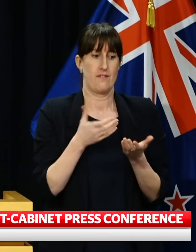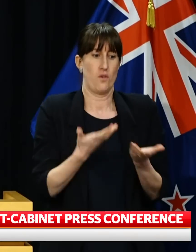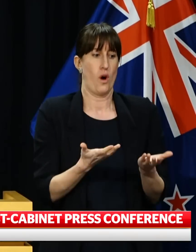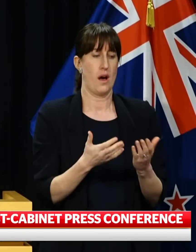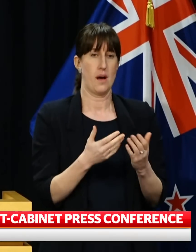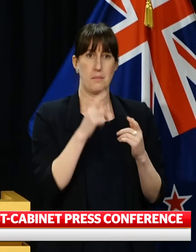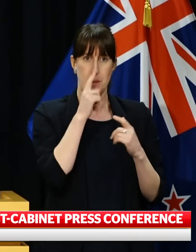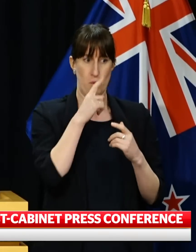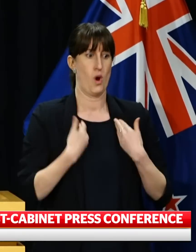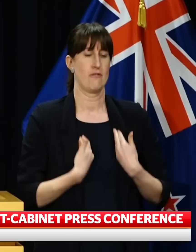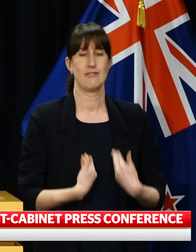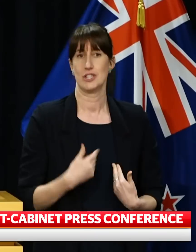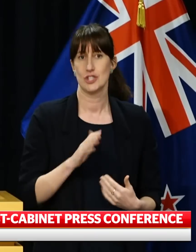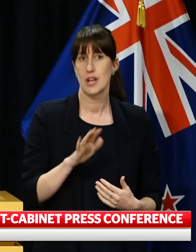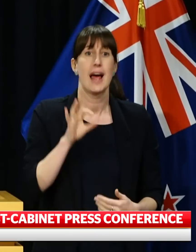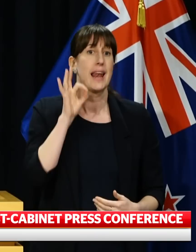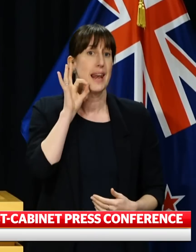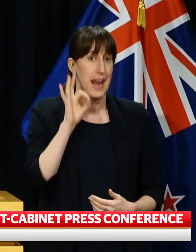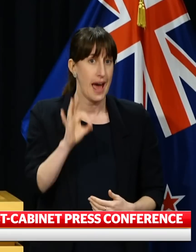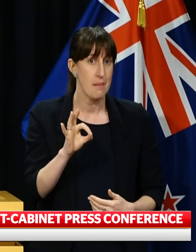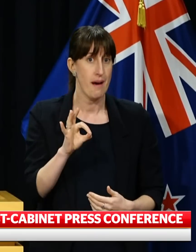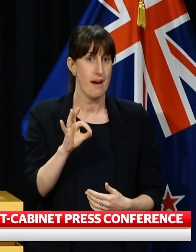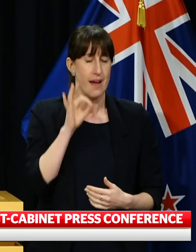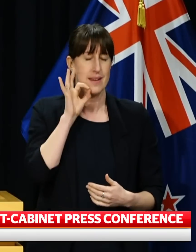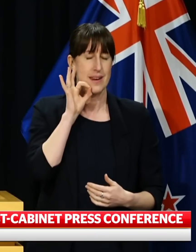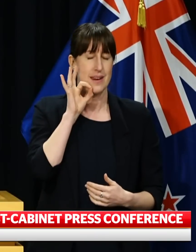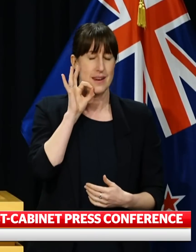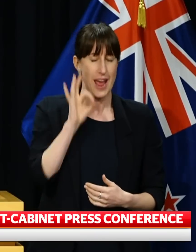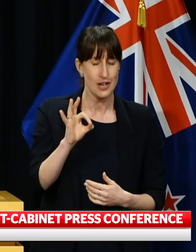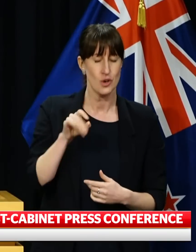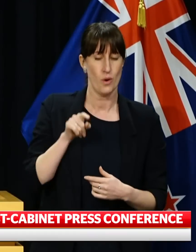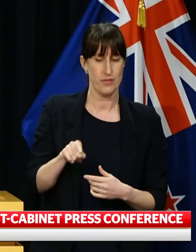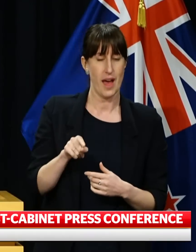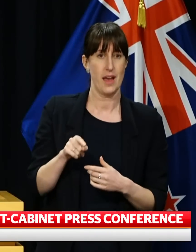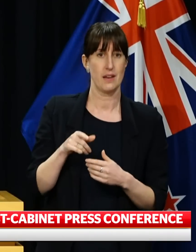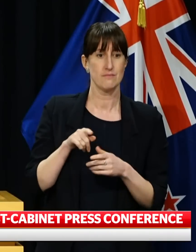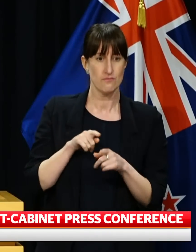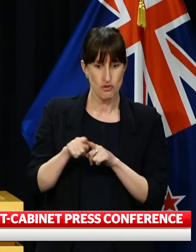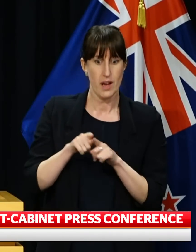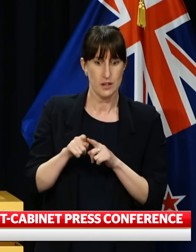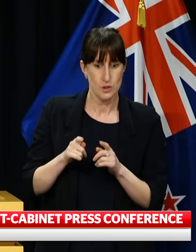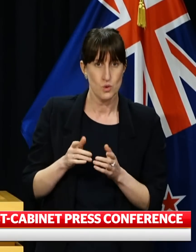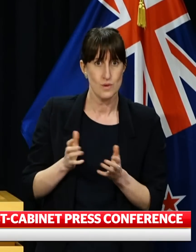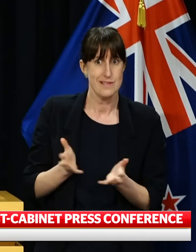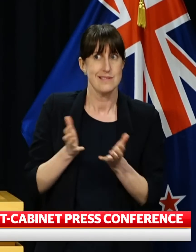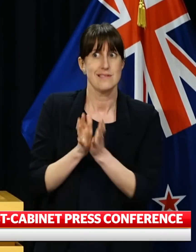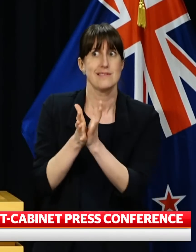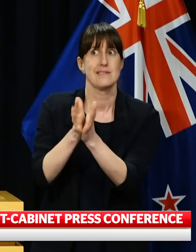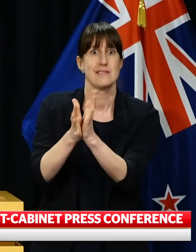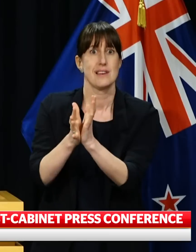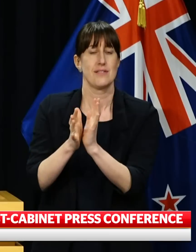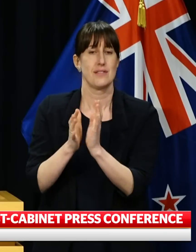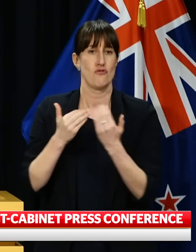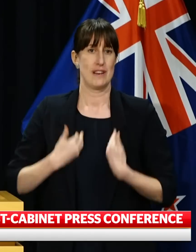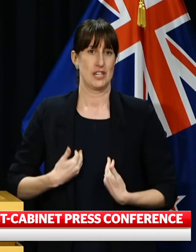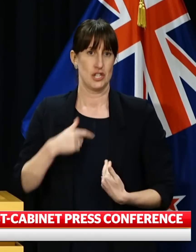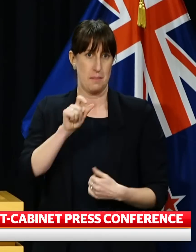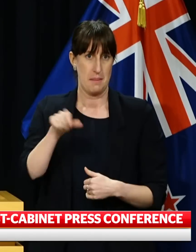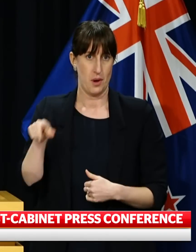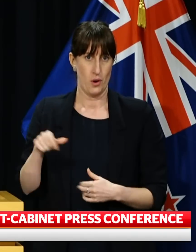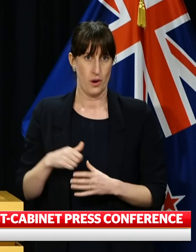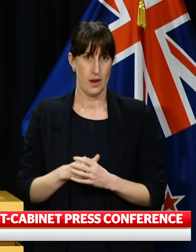proposing millions of dollars, billions of dollars of tax cuts that will go to millionaires. The millionaires are therefore funding the National Party. We rely on